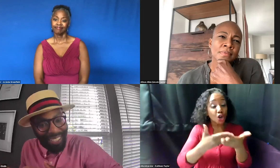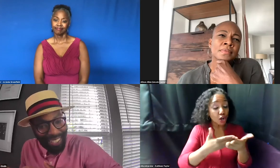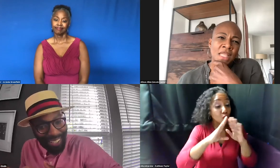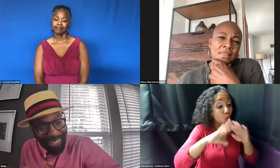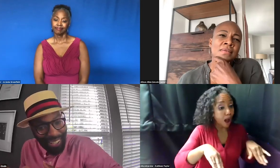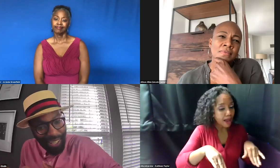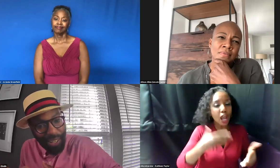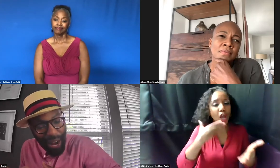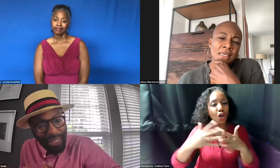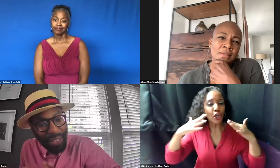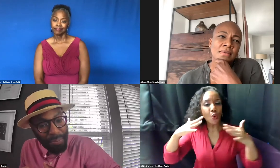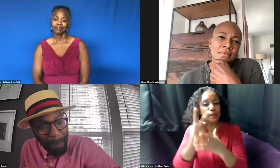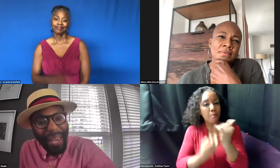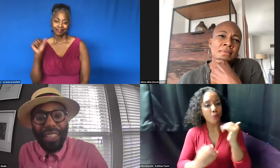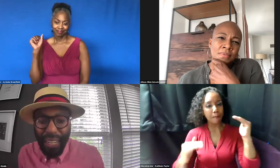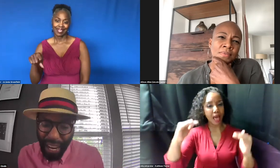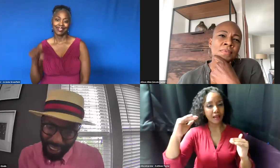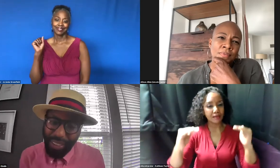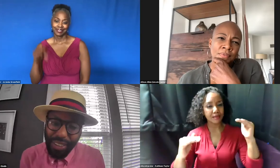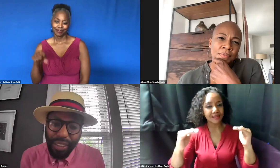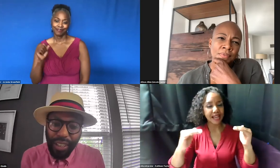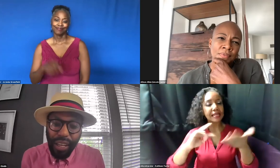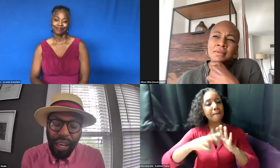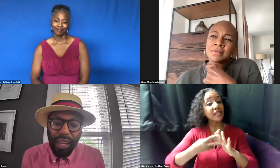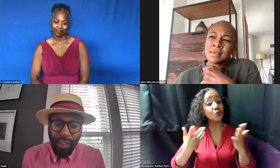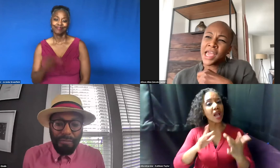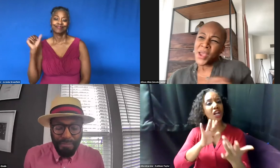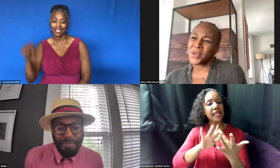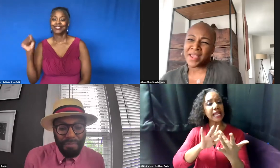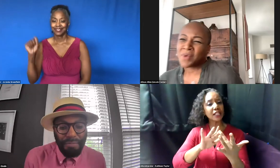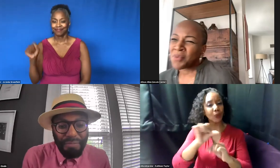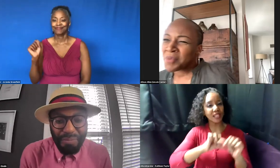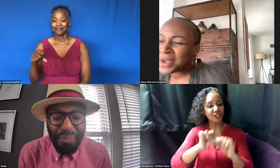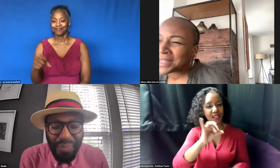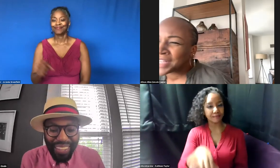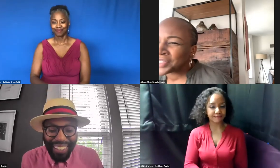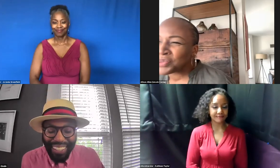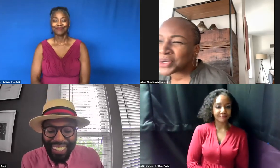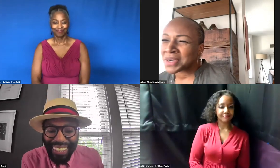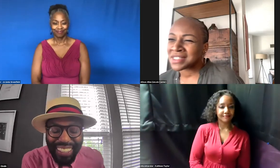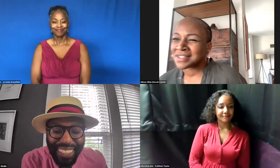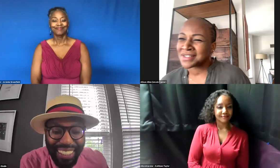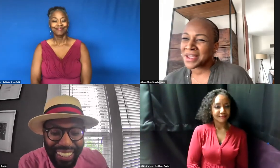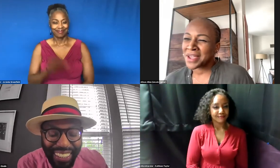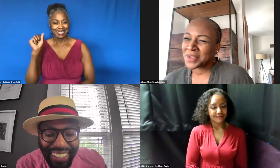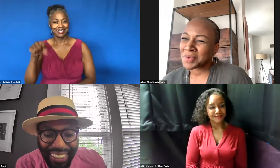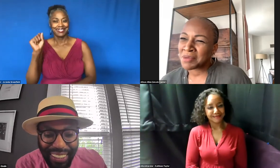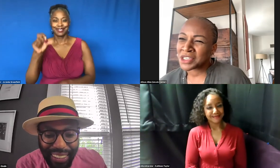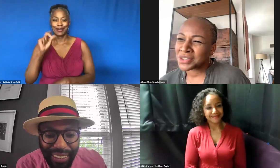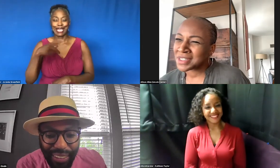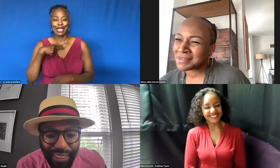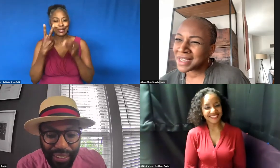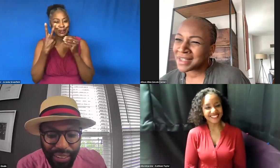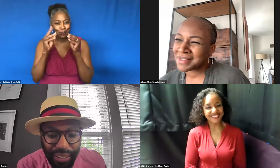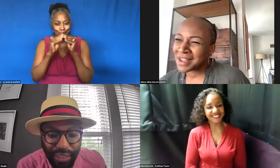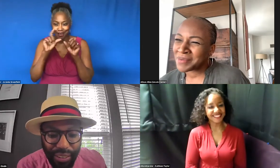noise. Yes. Right? Yes. To make good connection. Yes. Okay, one more, actually two more questions, because I really want to